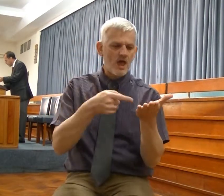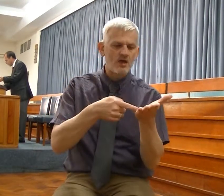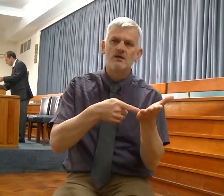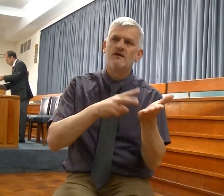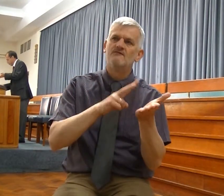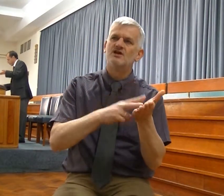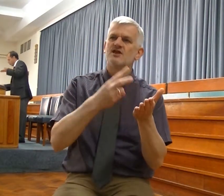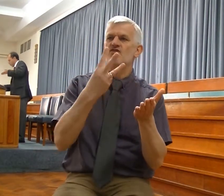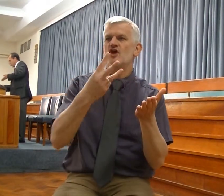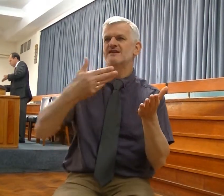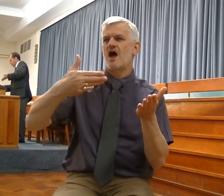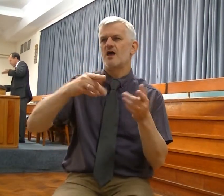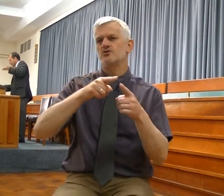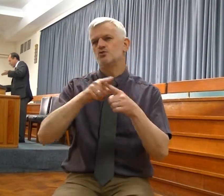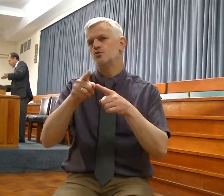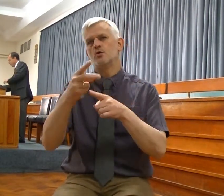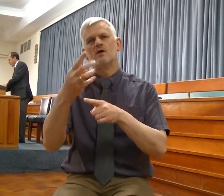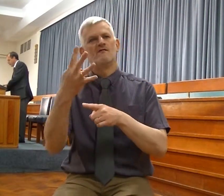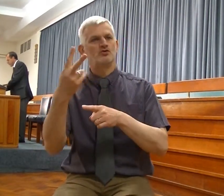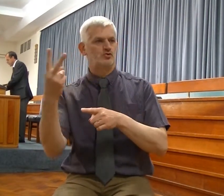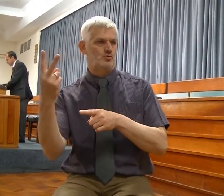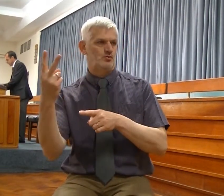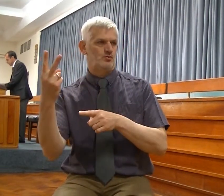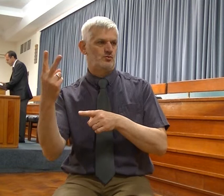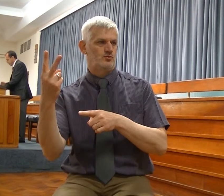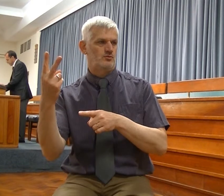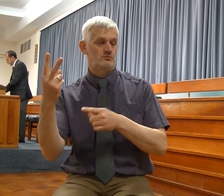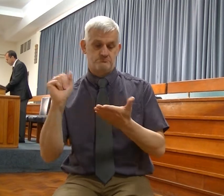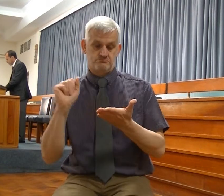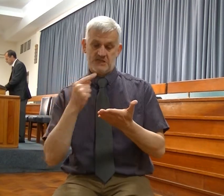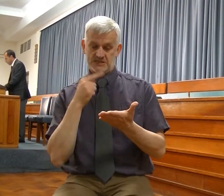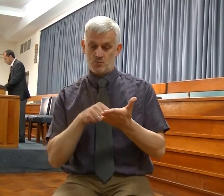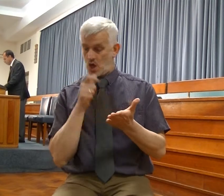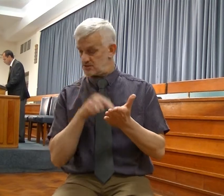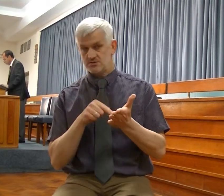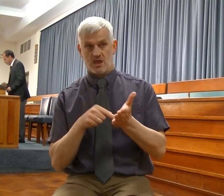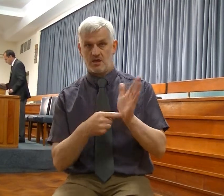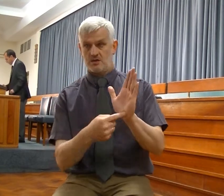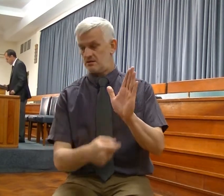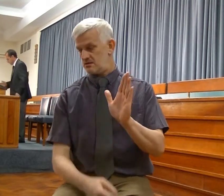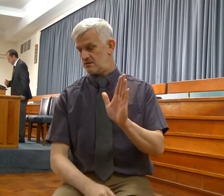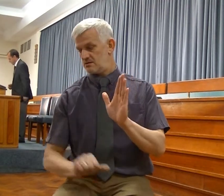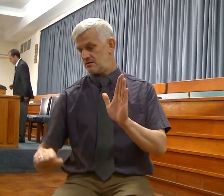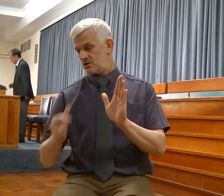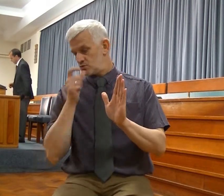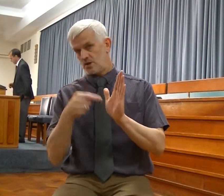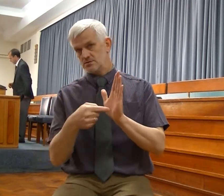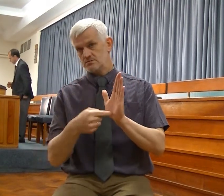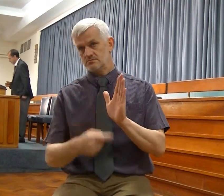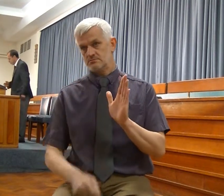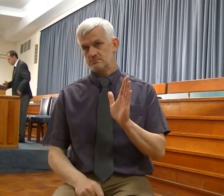from verse 39 to verse 42. Then you have what he said. But I will explain more on what he